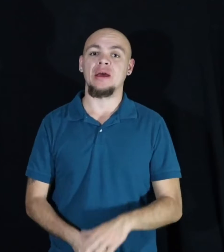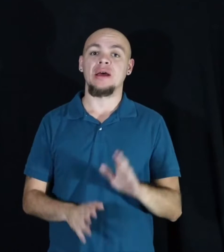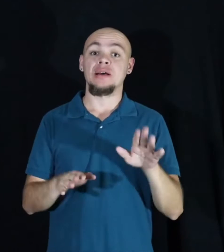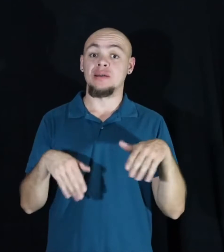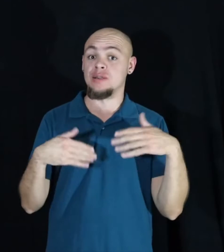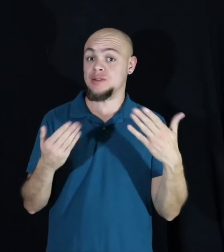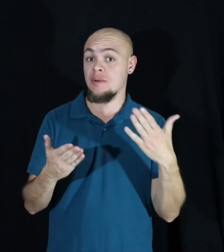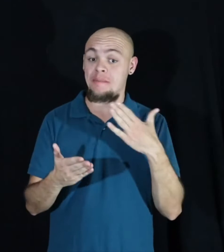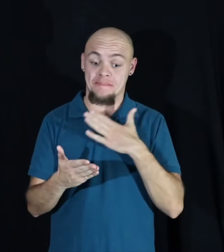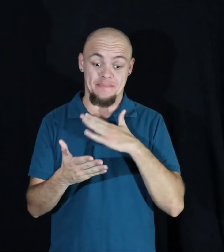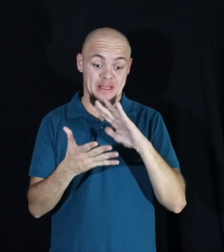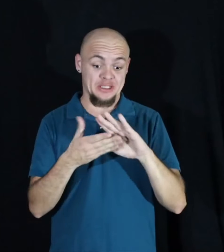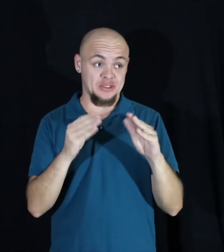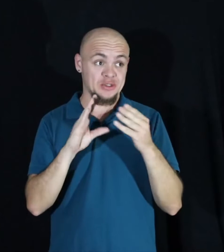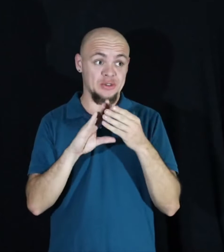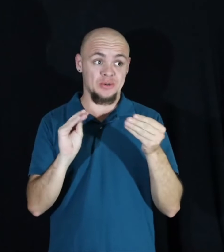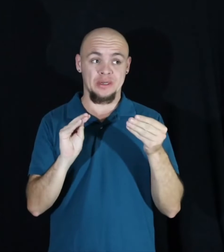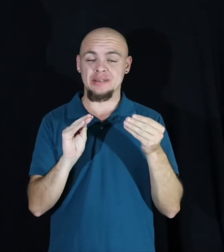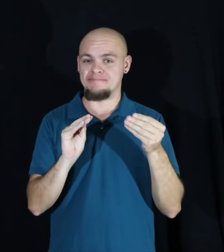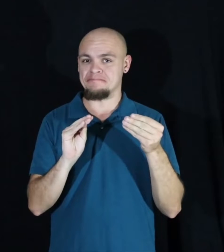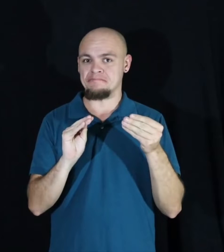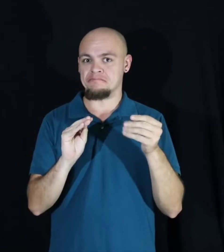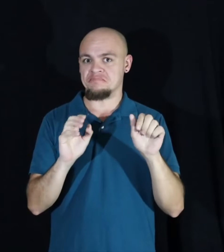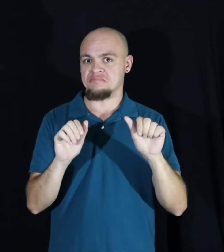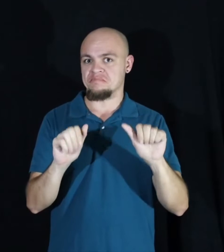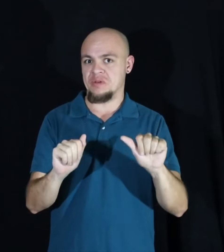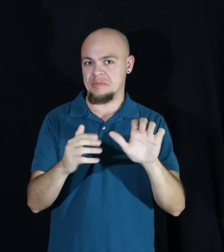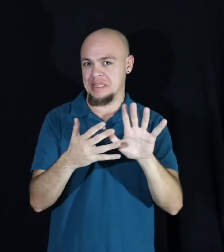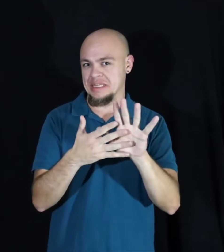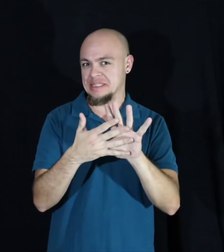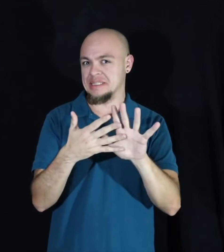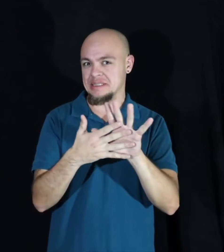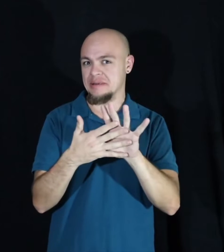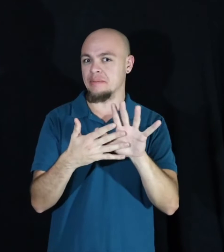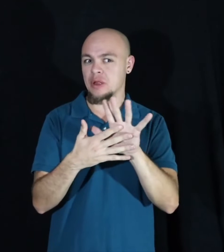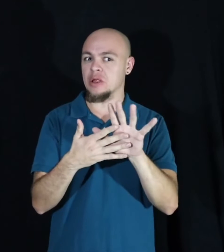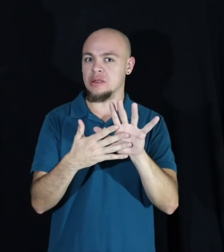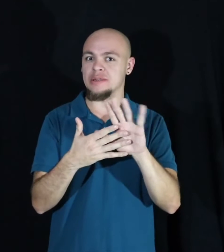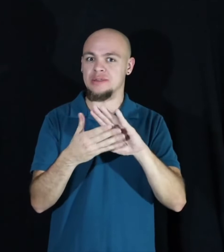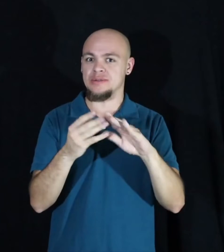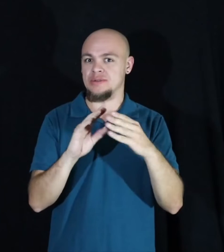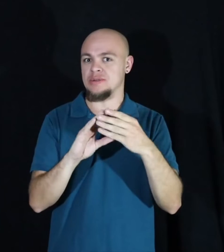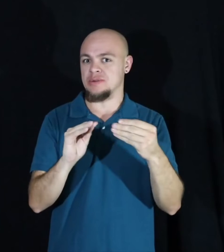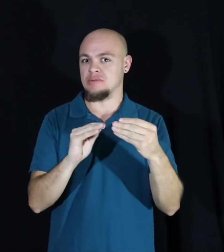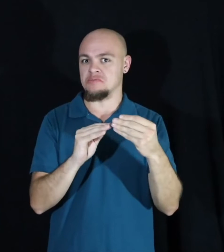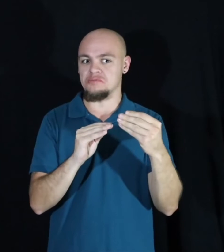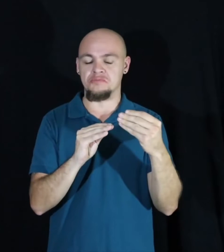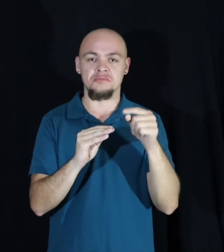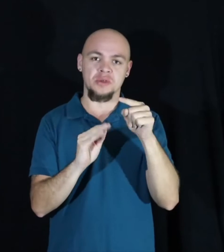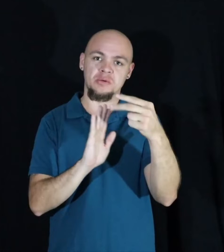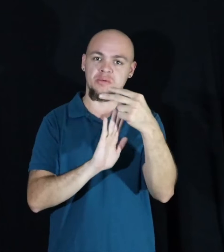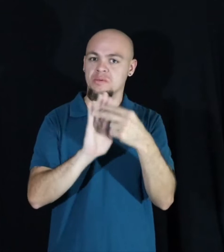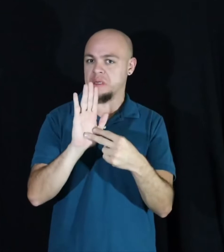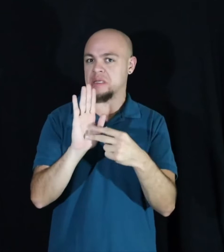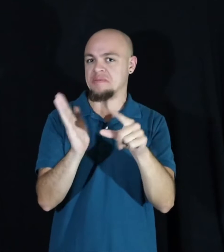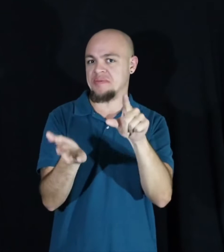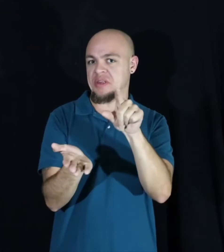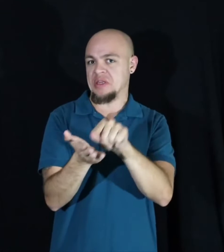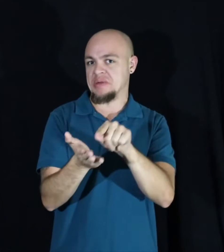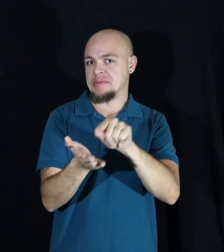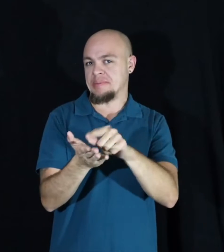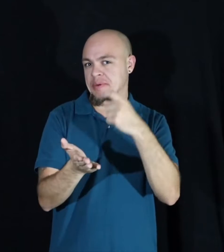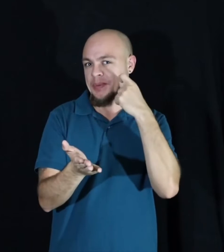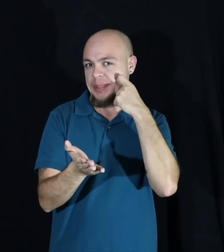So, my story is probably pretty similar to any of the stories that you could read in the newspapers